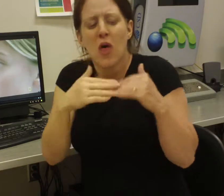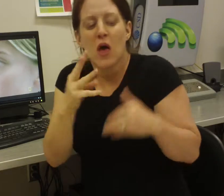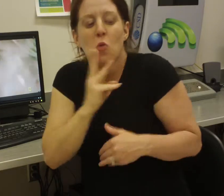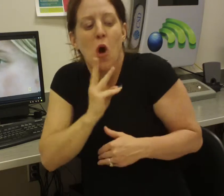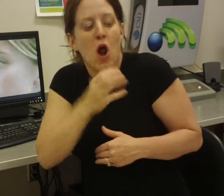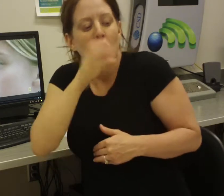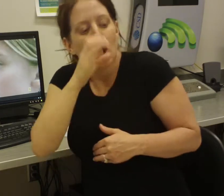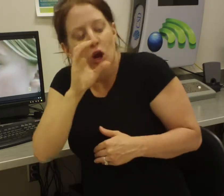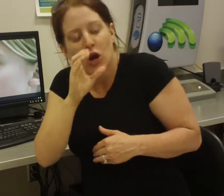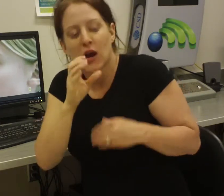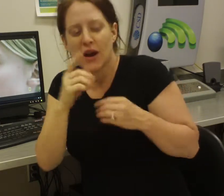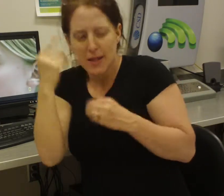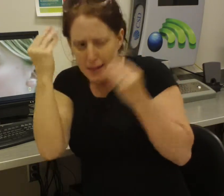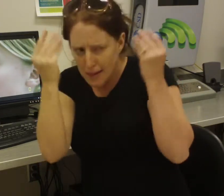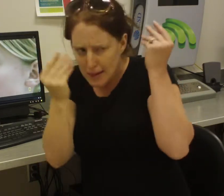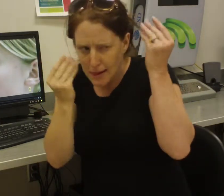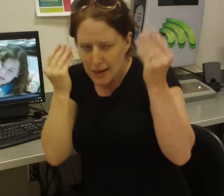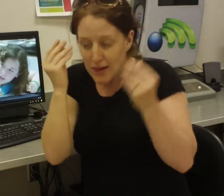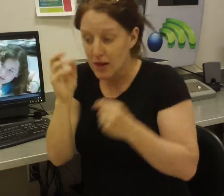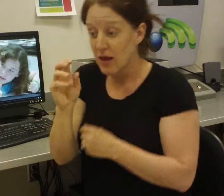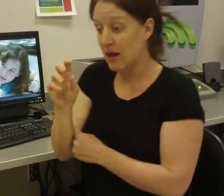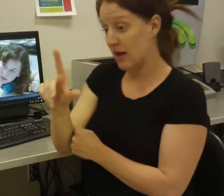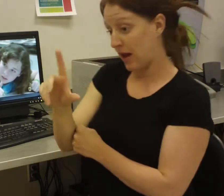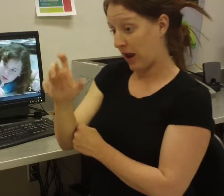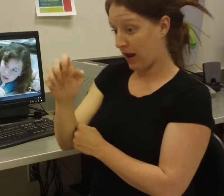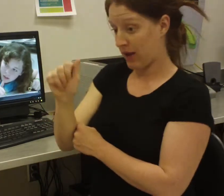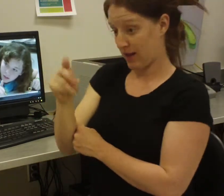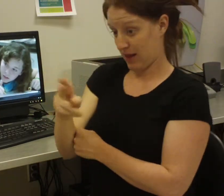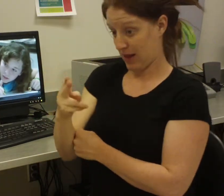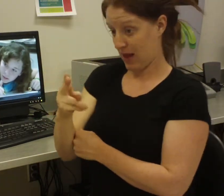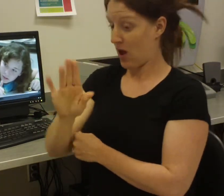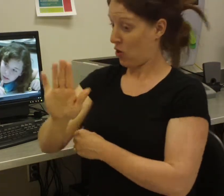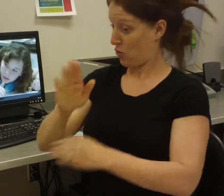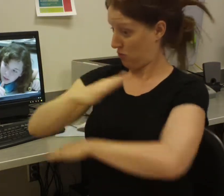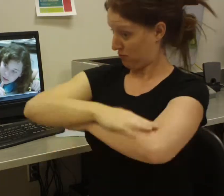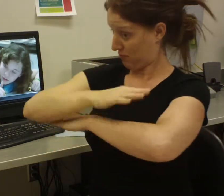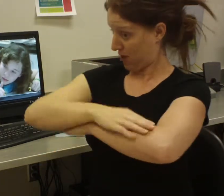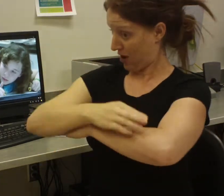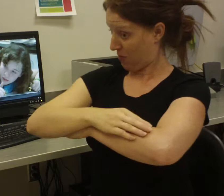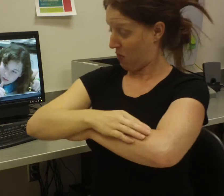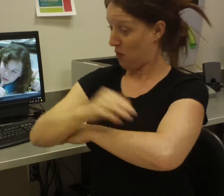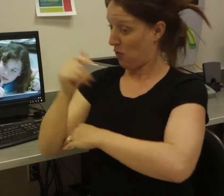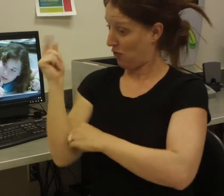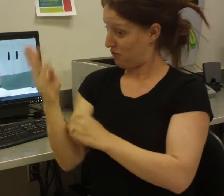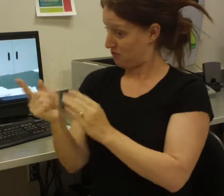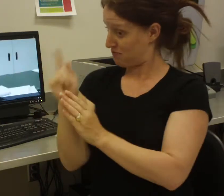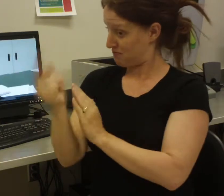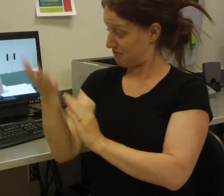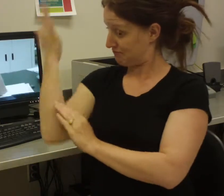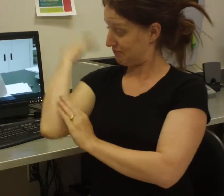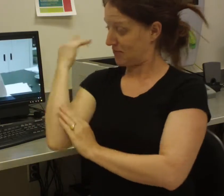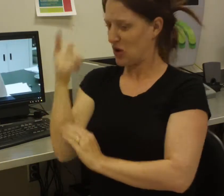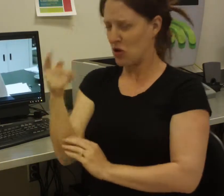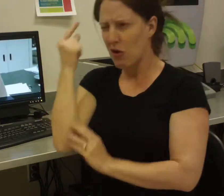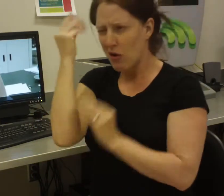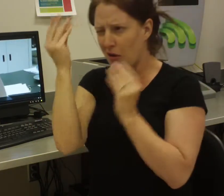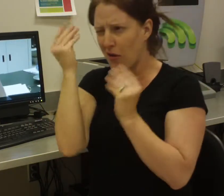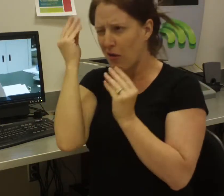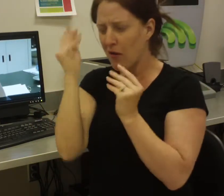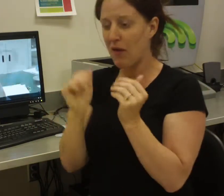table a few minutes ago, you began to think about how the ocean impacts your life every day. So what were some of the things you